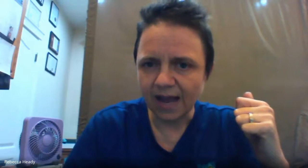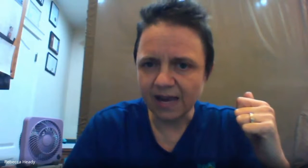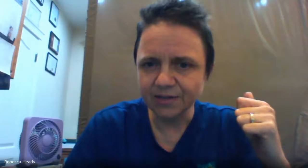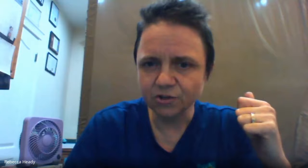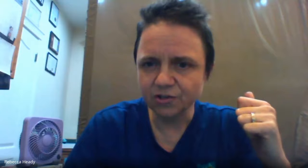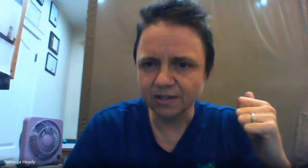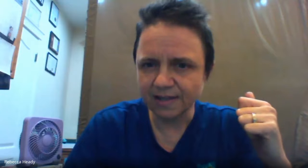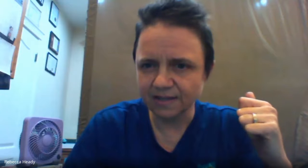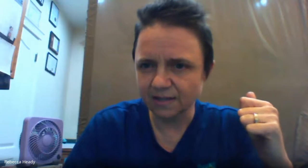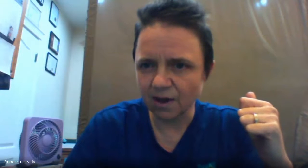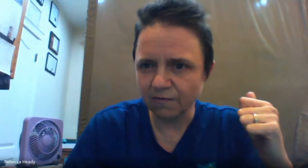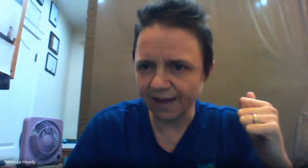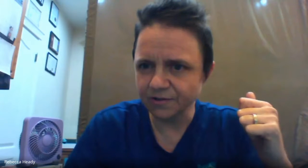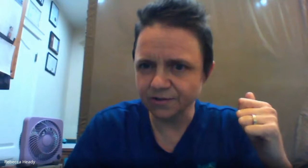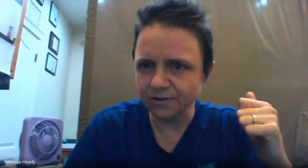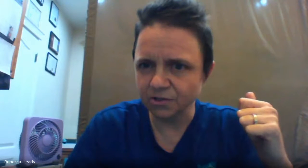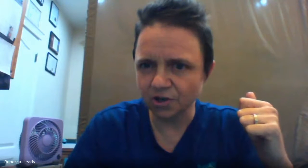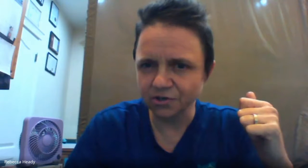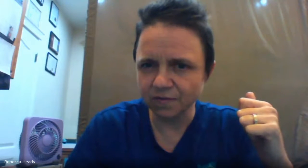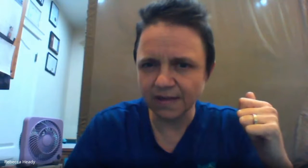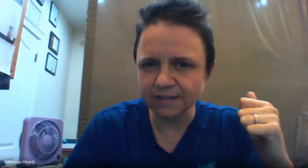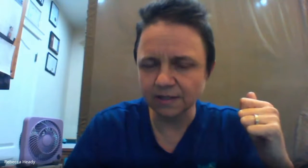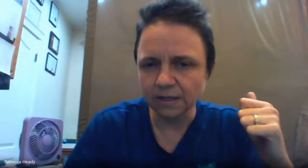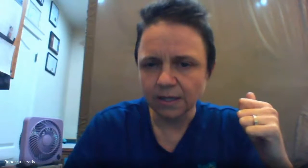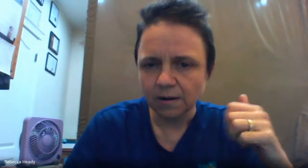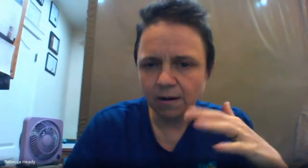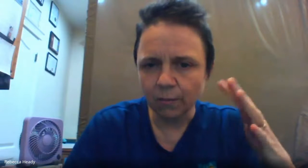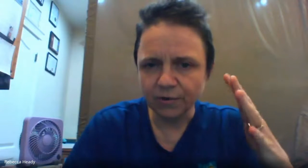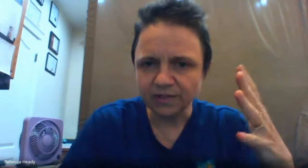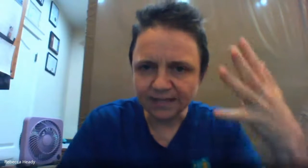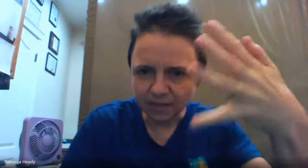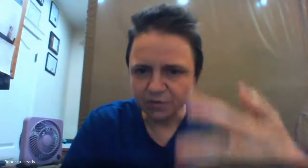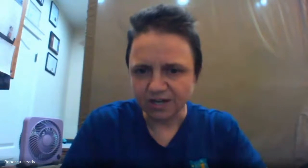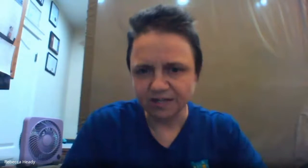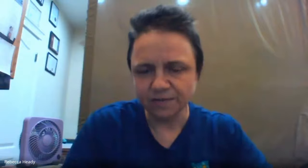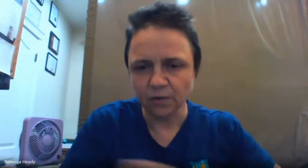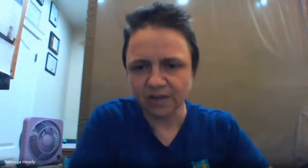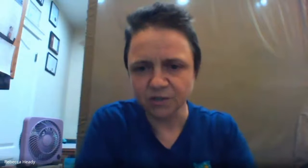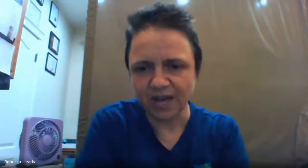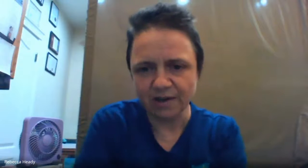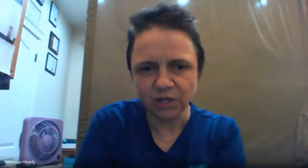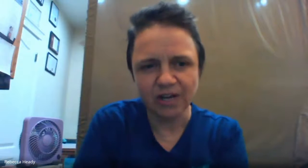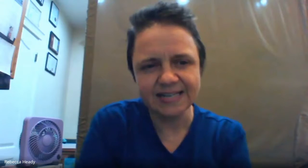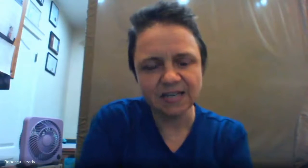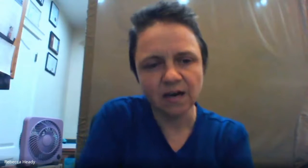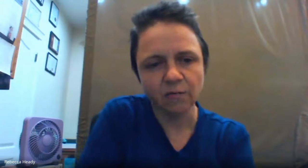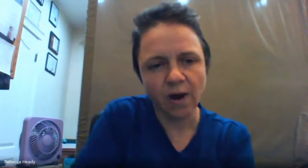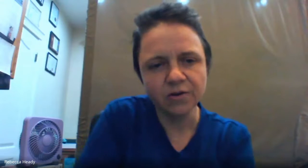of introduced the lesson itself. I introduced the structure of the lesson. There's lesson objectives, so it gives you kind of a good idea of where you